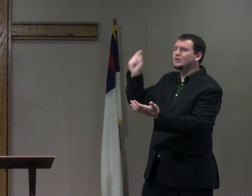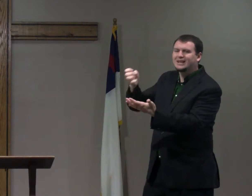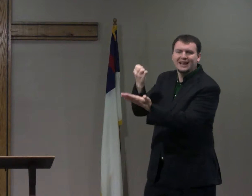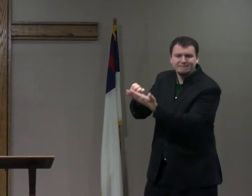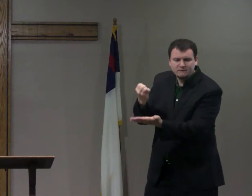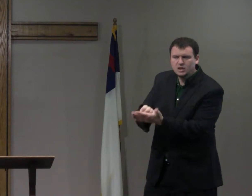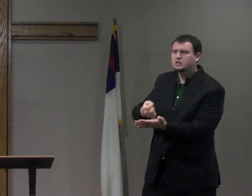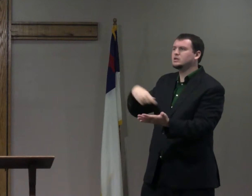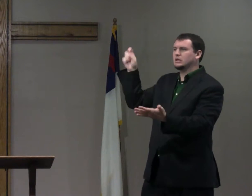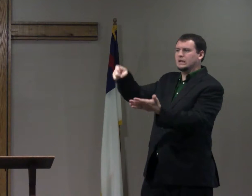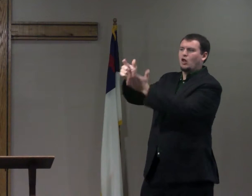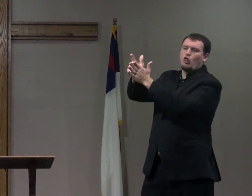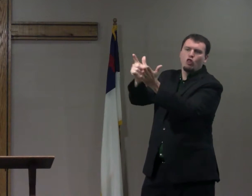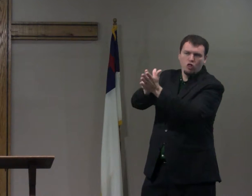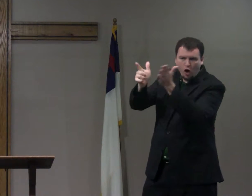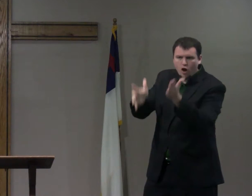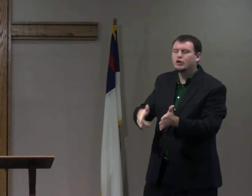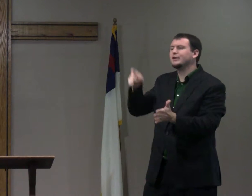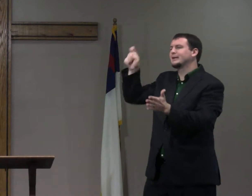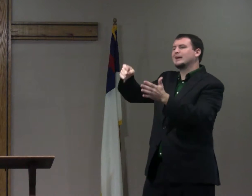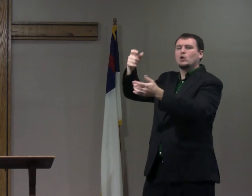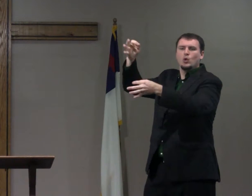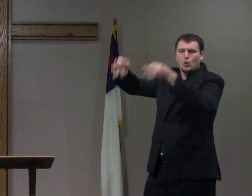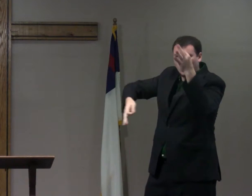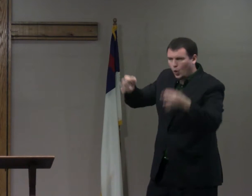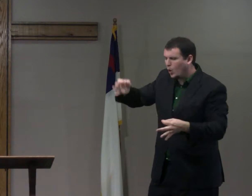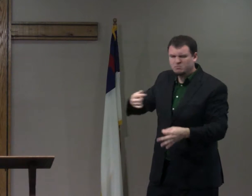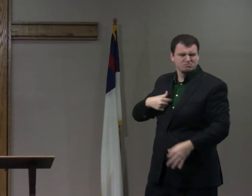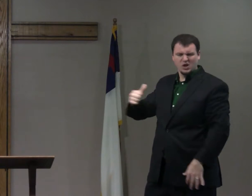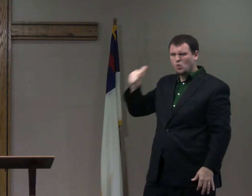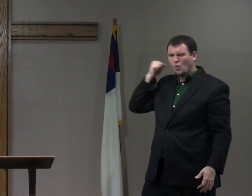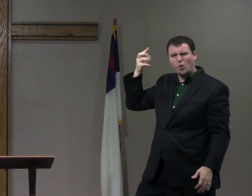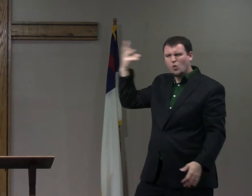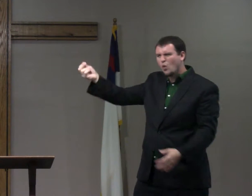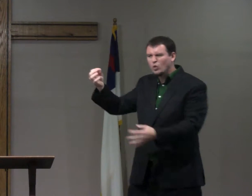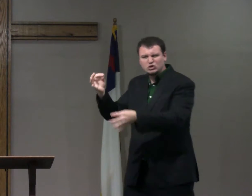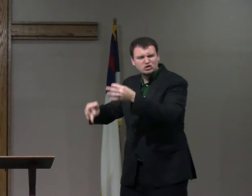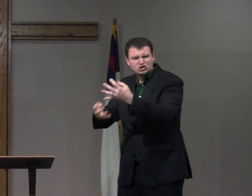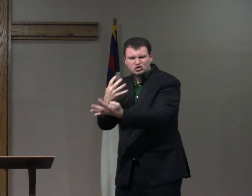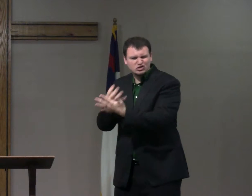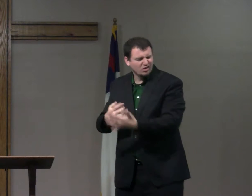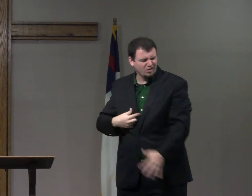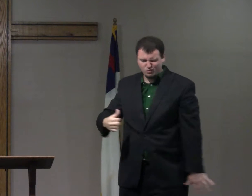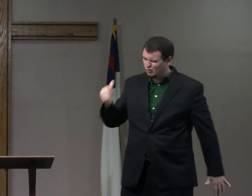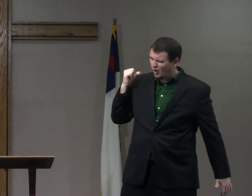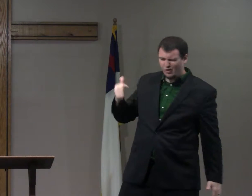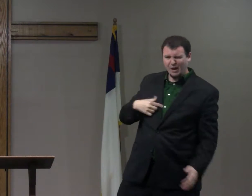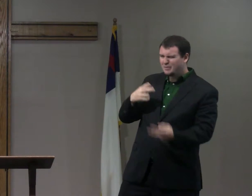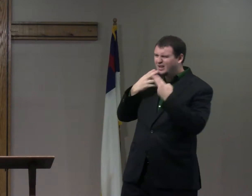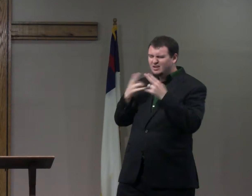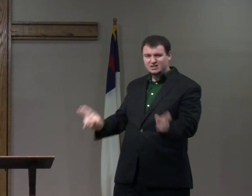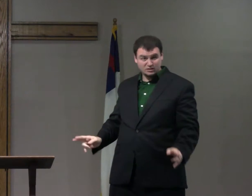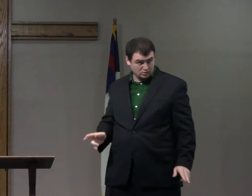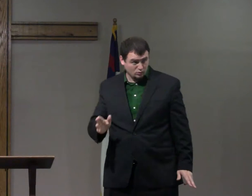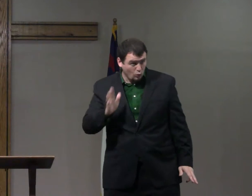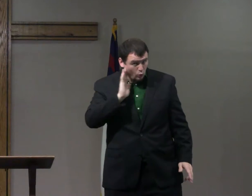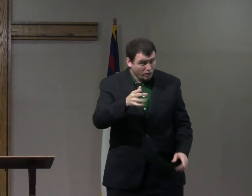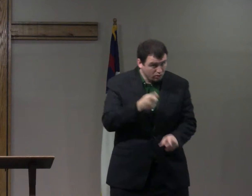And you say, oh, well, you need a warrant. You need evidence. You need a lawyer, and you say, I'm not going to jail. I'm innocent. I didn't do